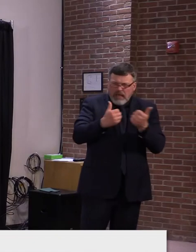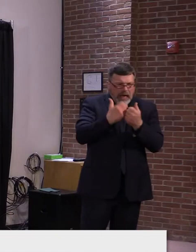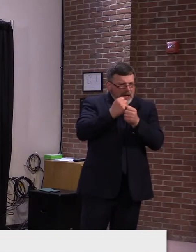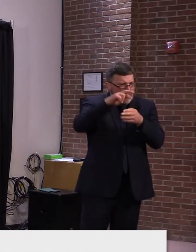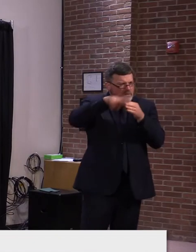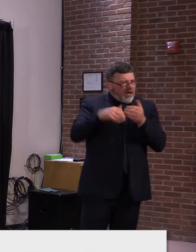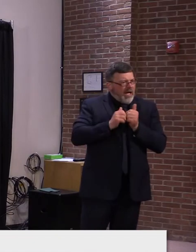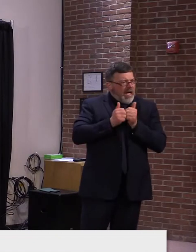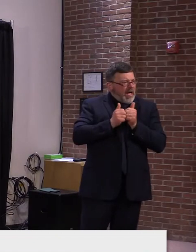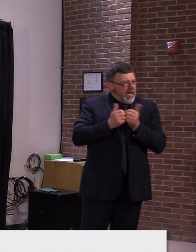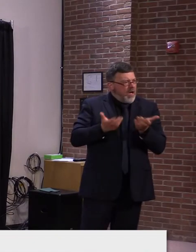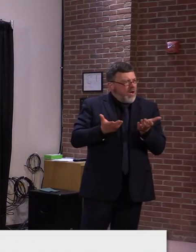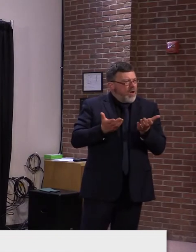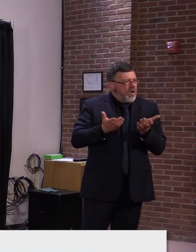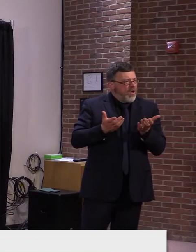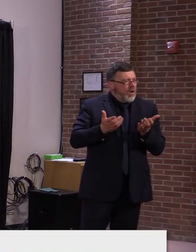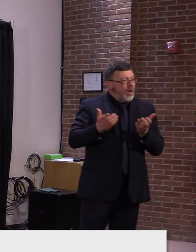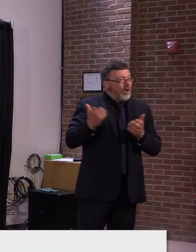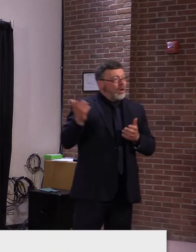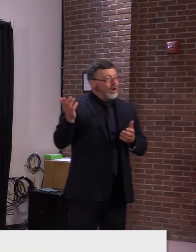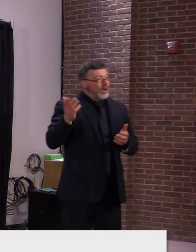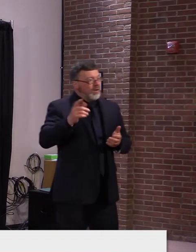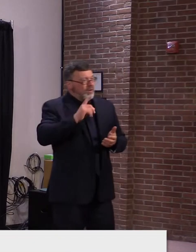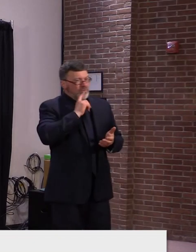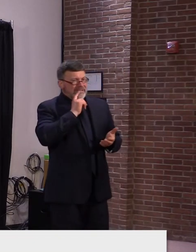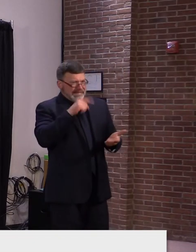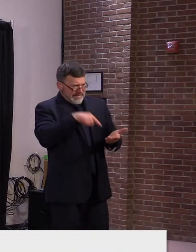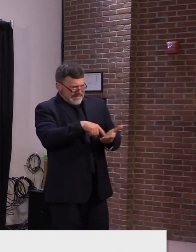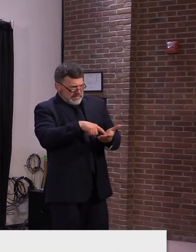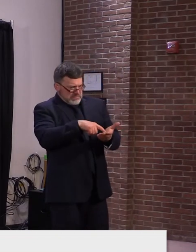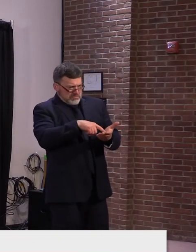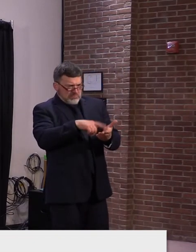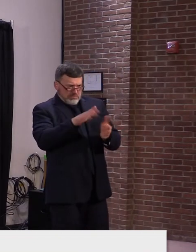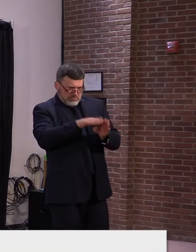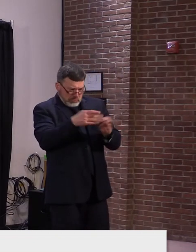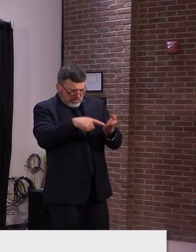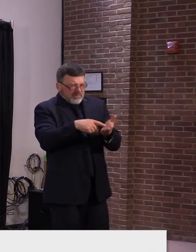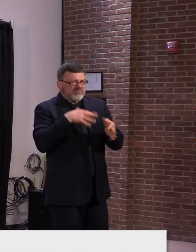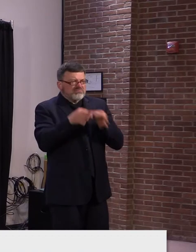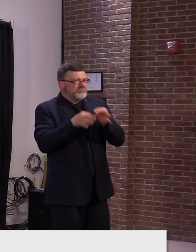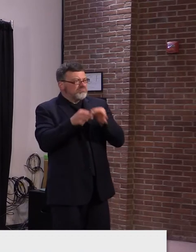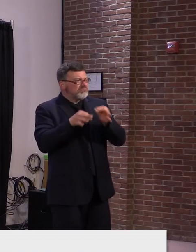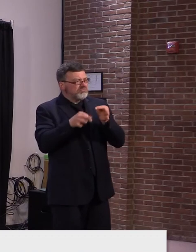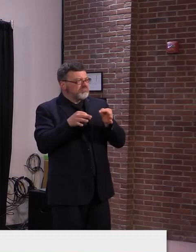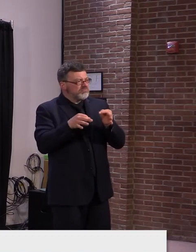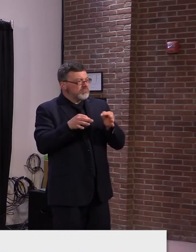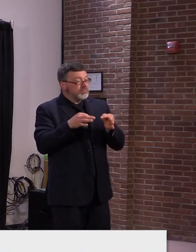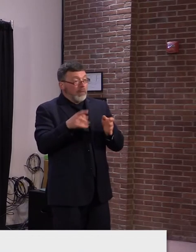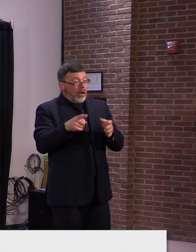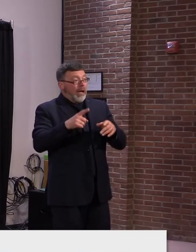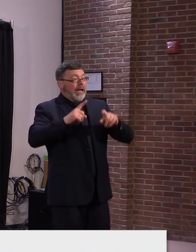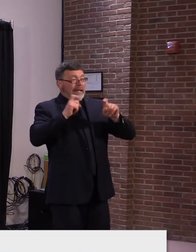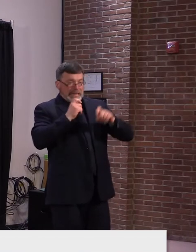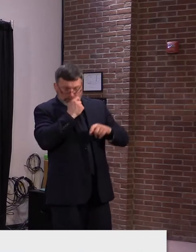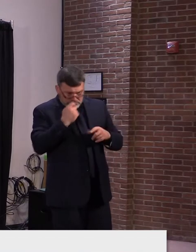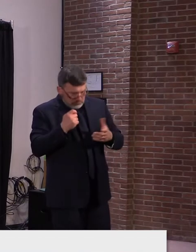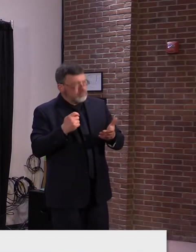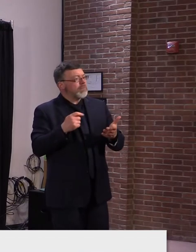it's a test kit that they would be getting, so they would be able to take the test home and get a